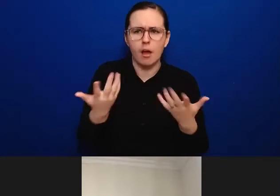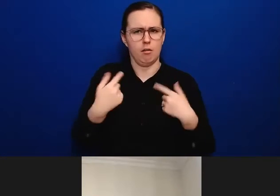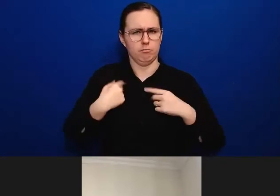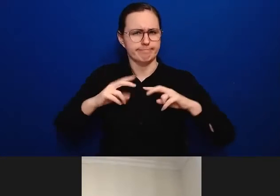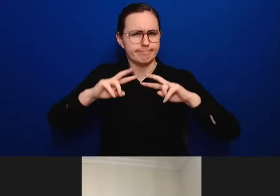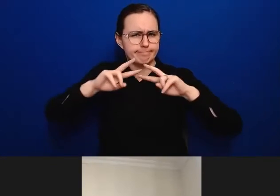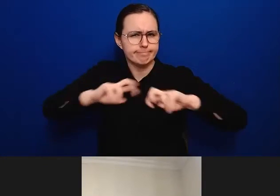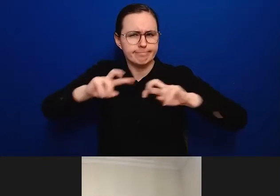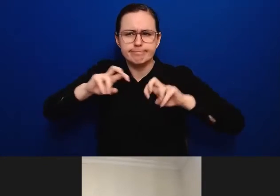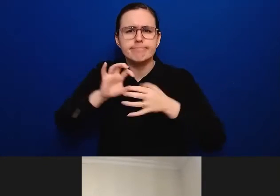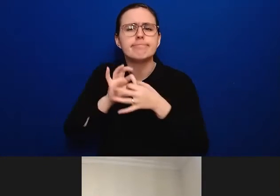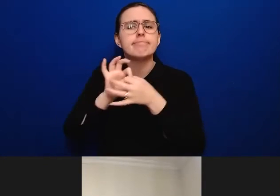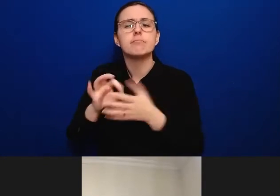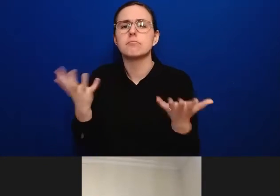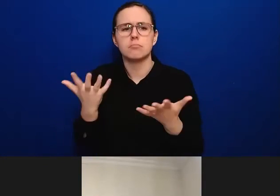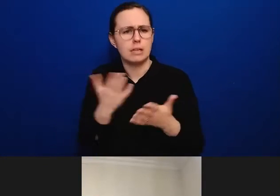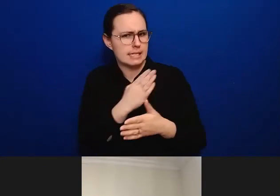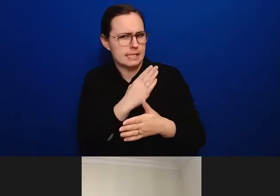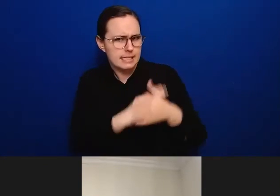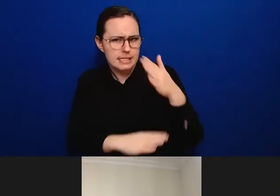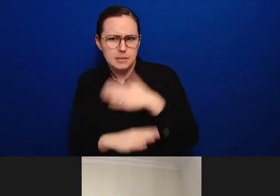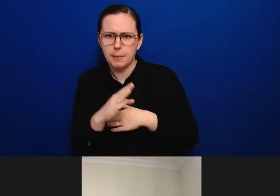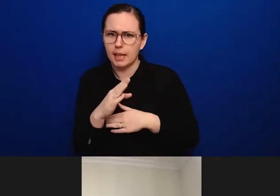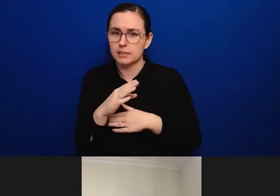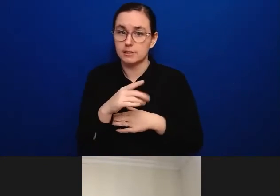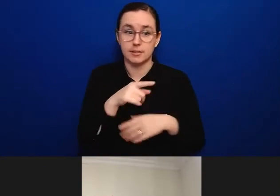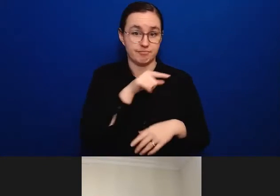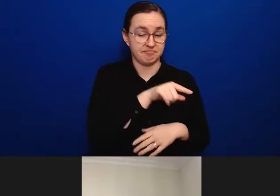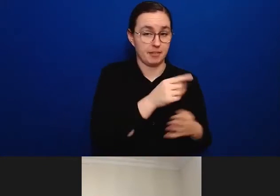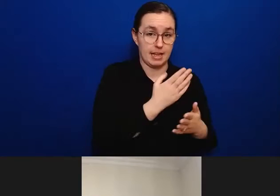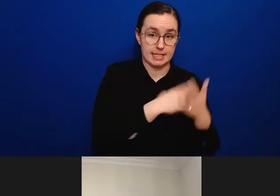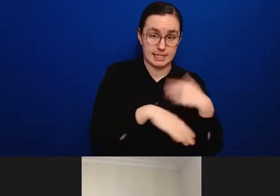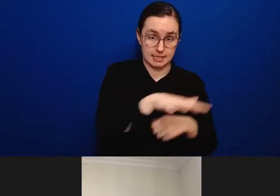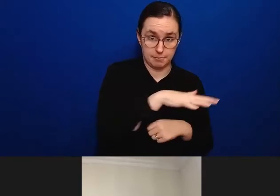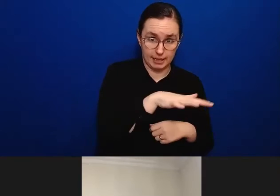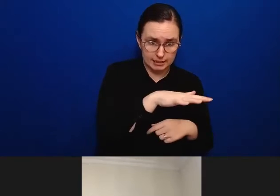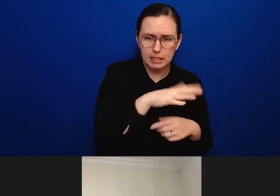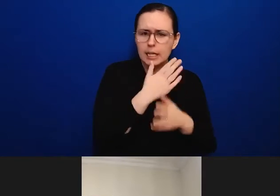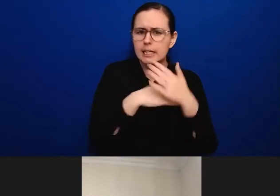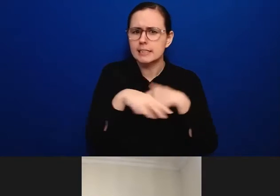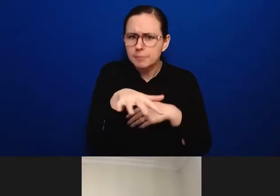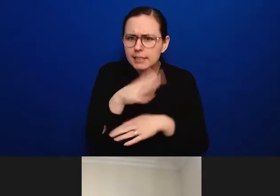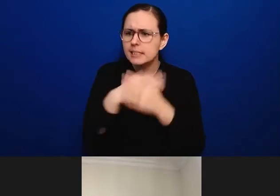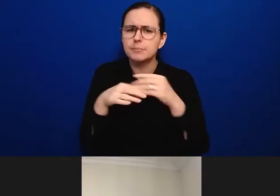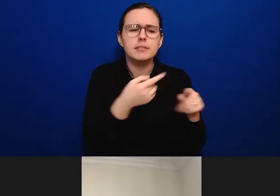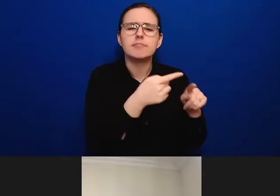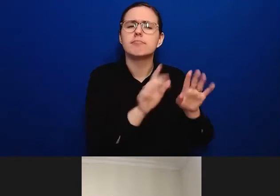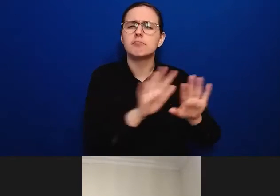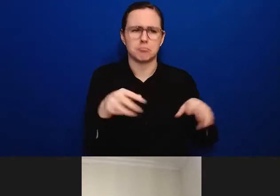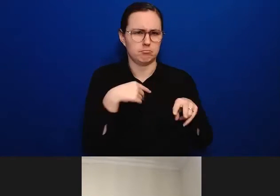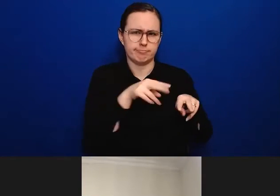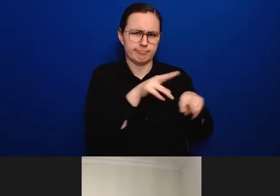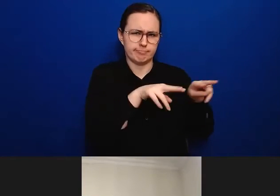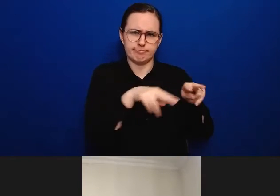comparative analysis between the disabilities to understand that how the stigma is basically the notions of stigma is